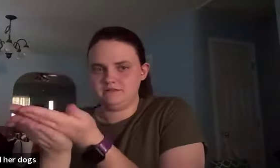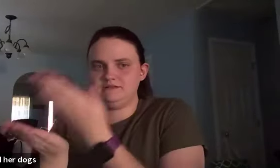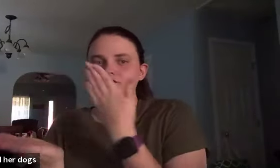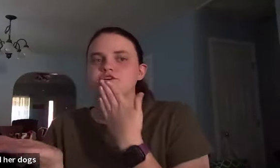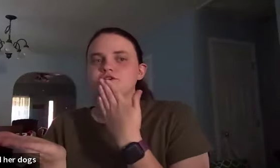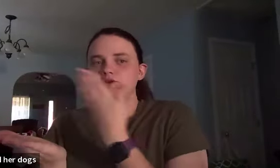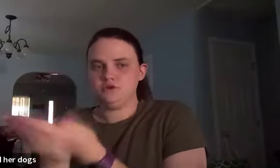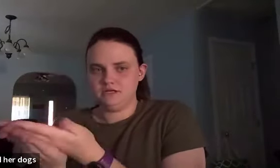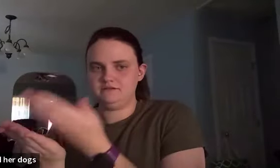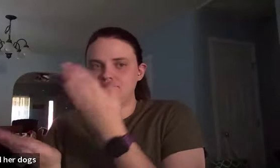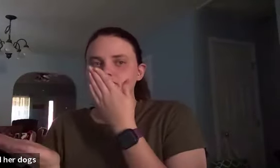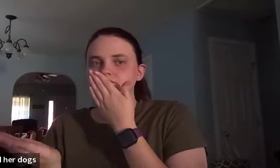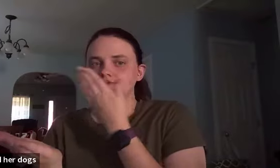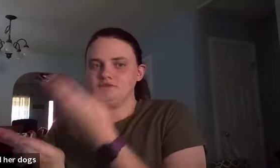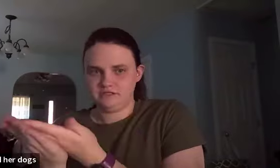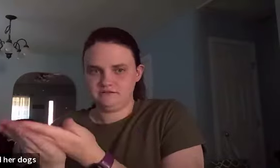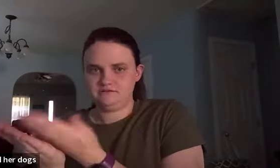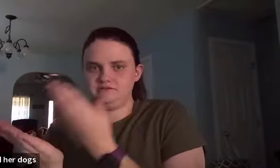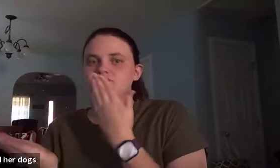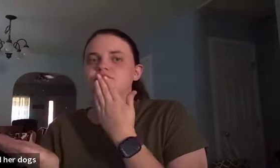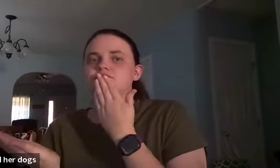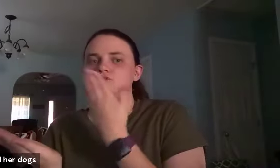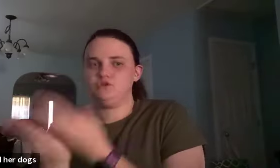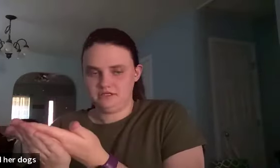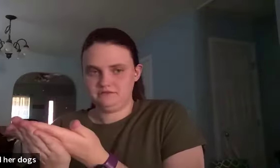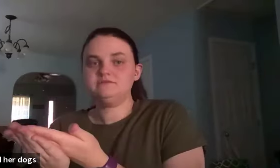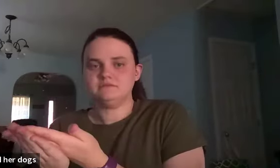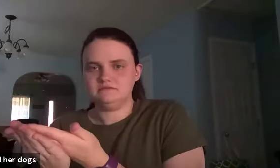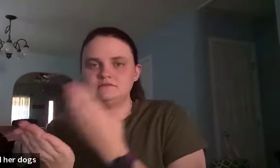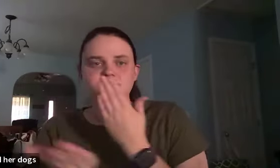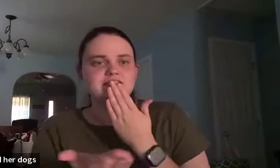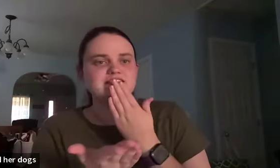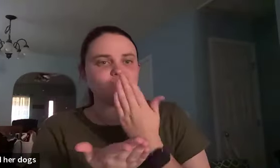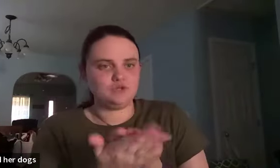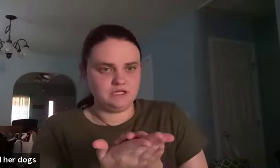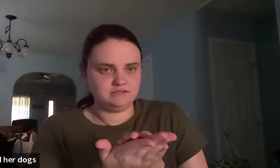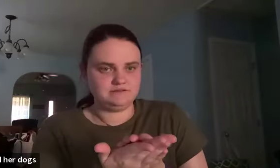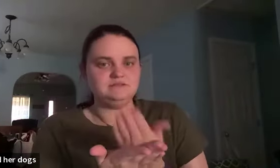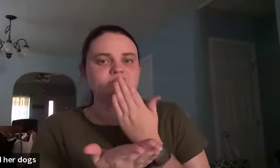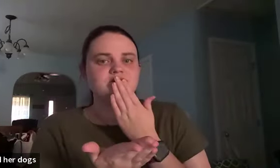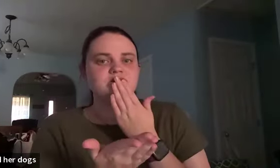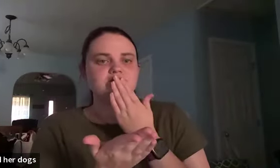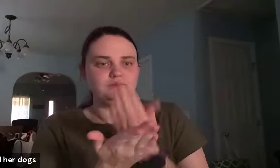non-dominant. Good, good, good. This is good,